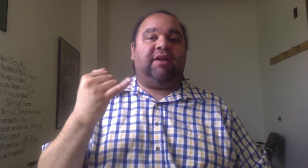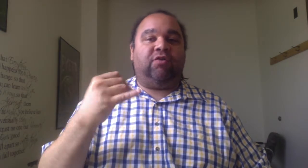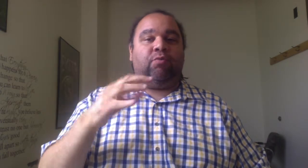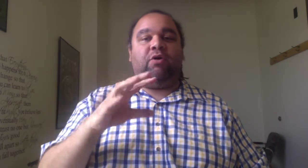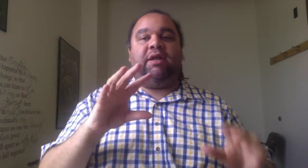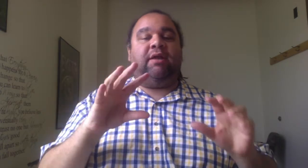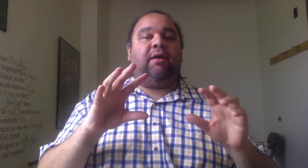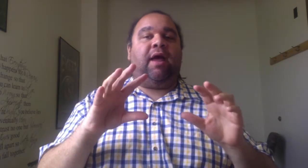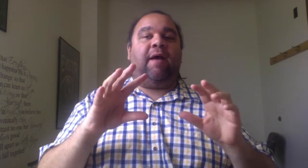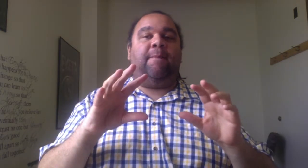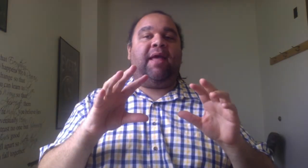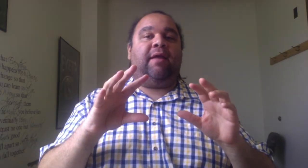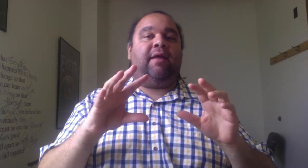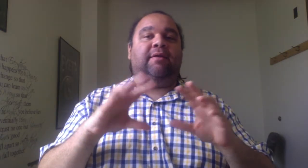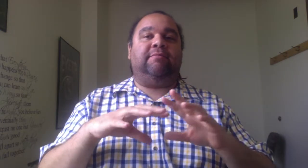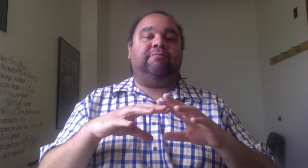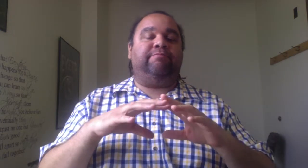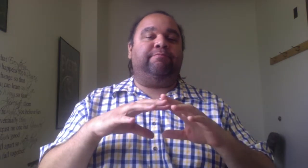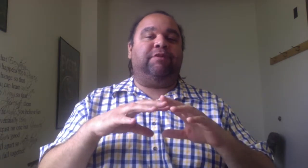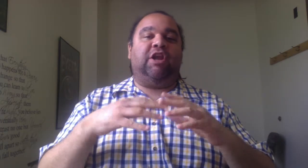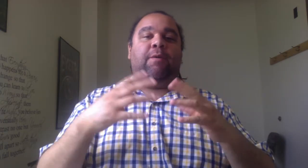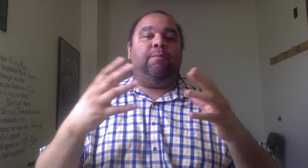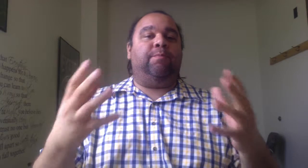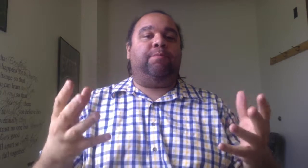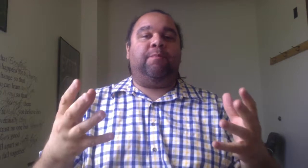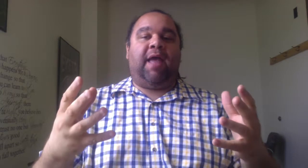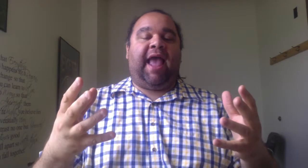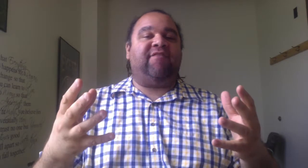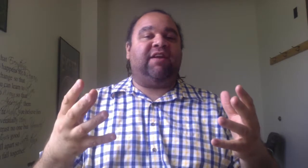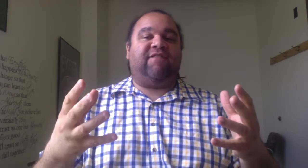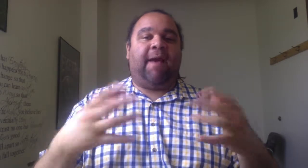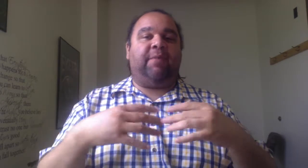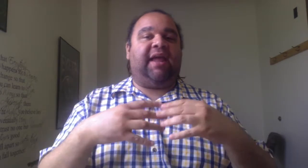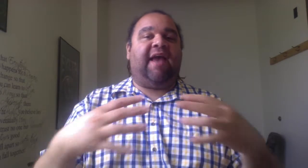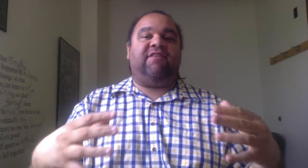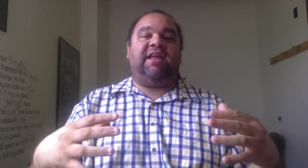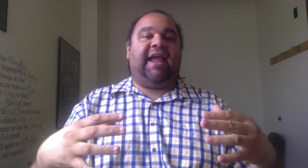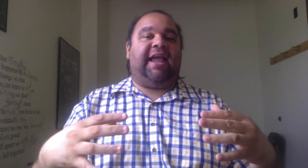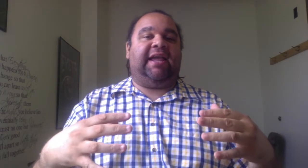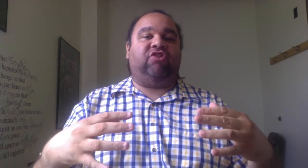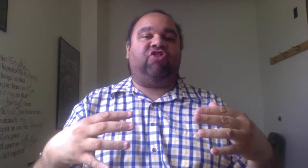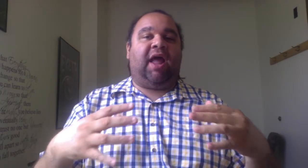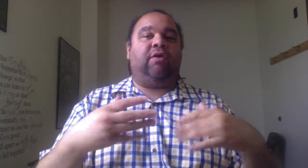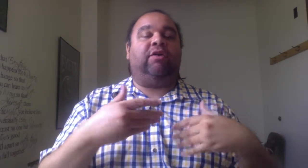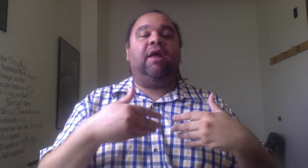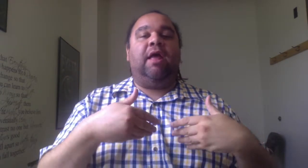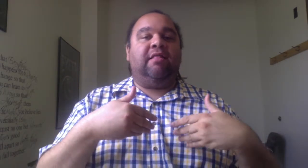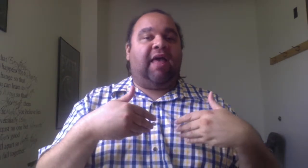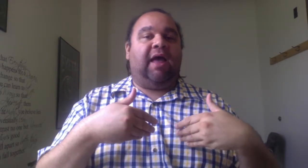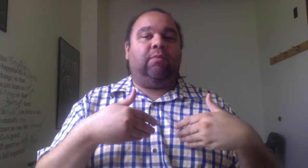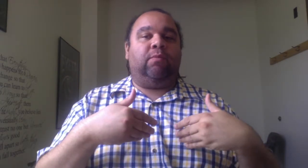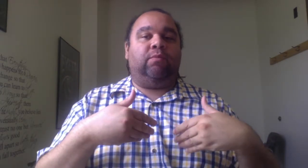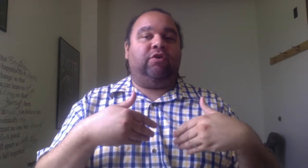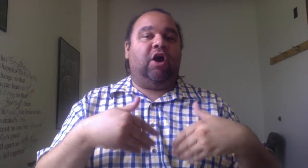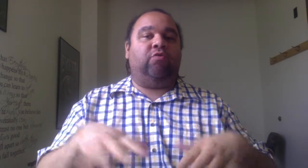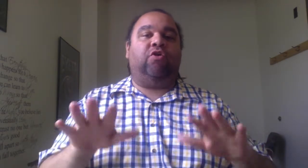you would, you know, having a family, having a child that goes